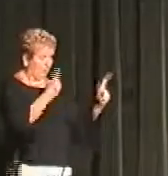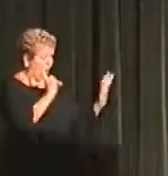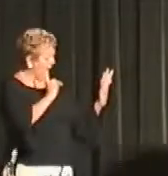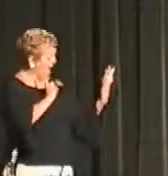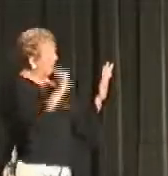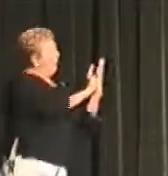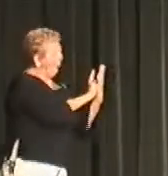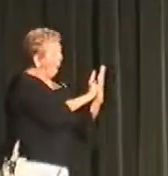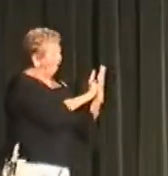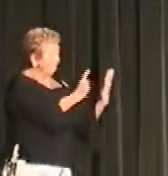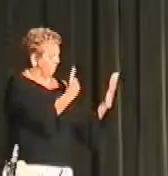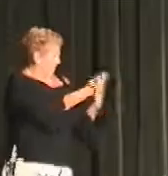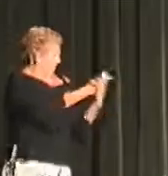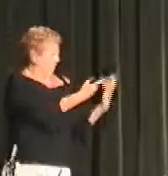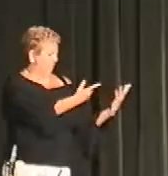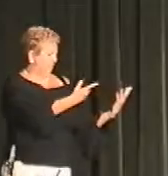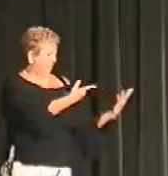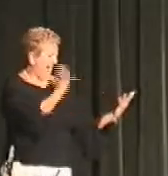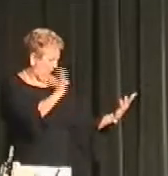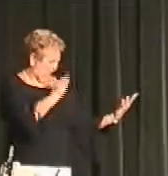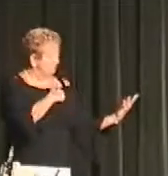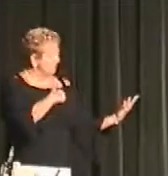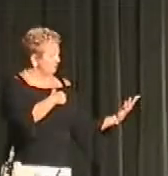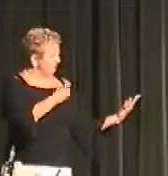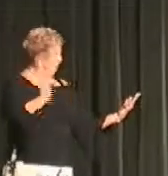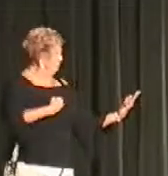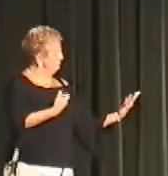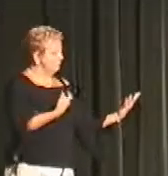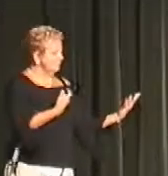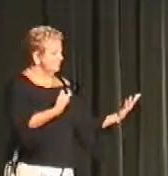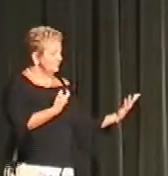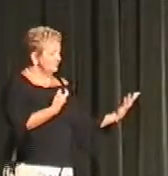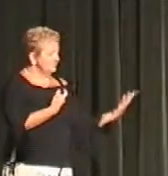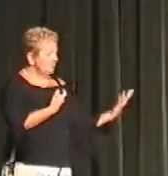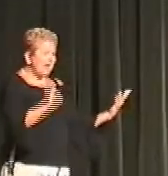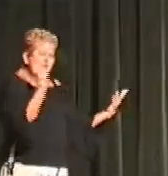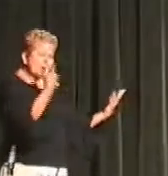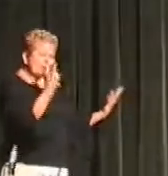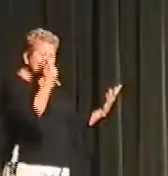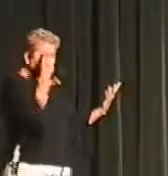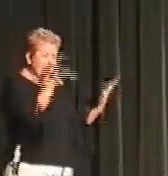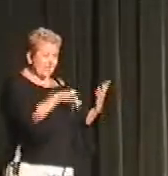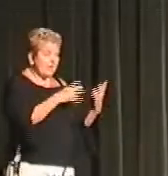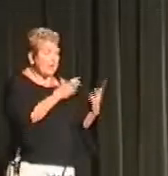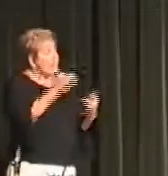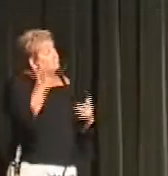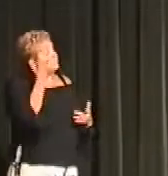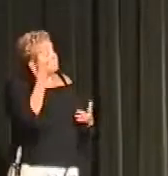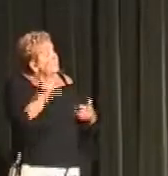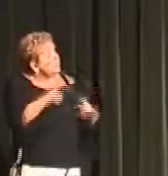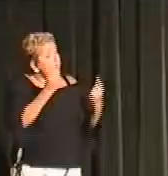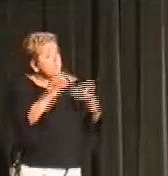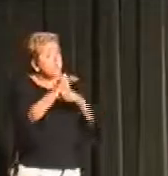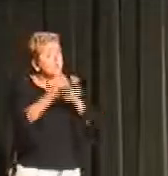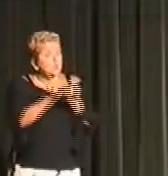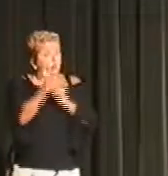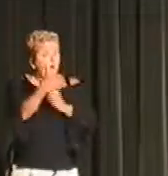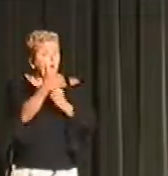know, really, the reason that I always fought groups of 5 or more is if you fight one person, someone might think you're not a very good